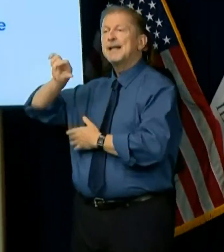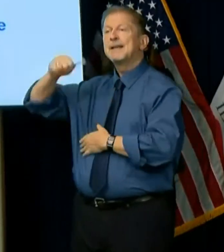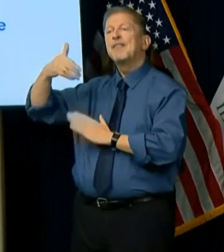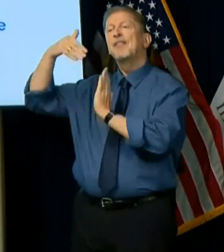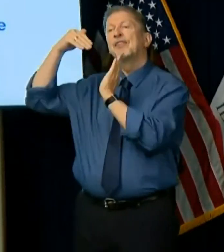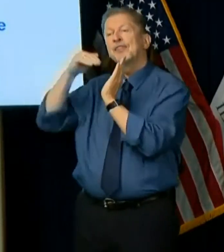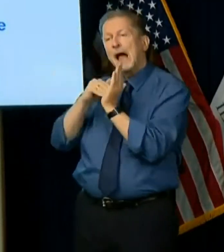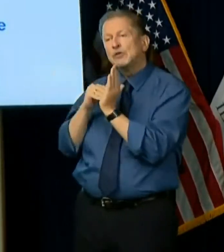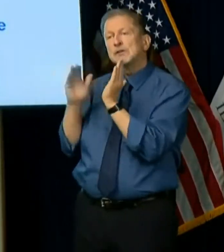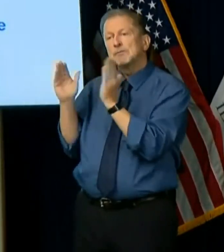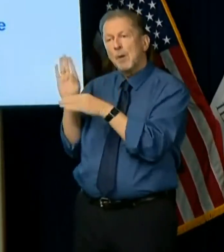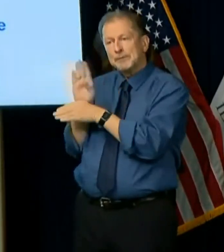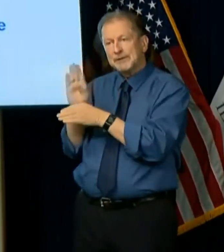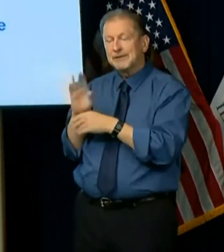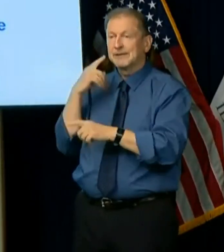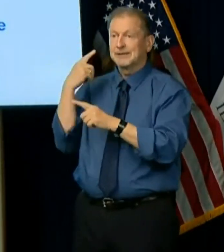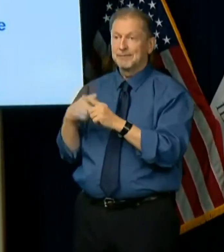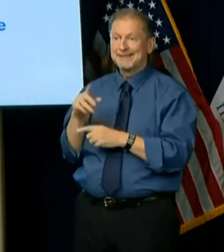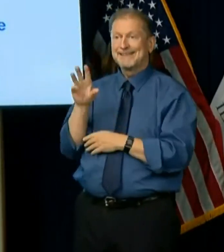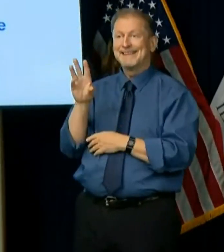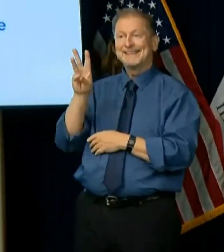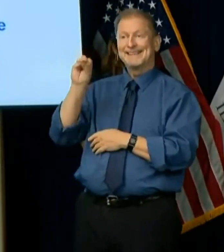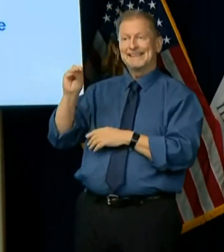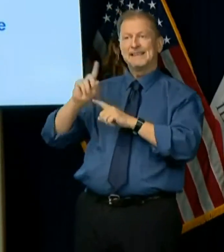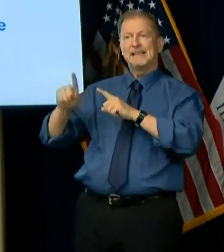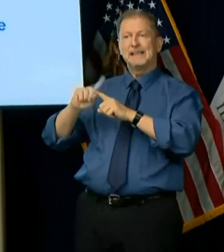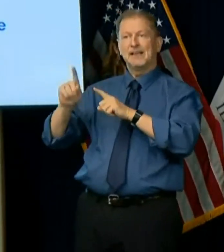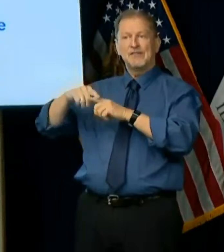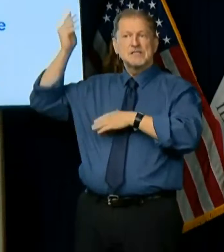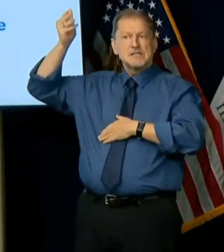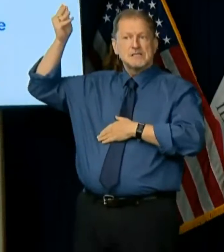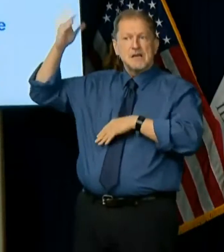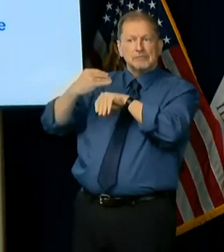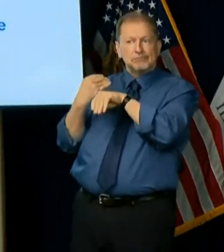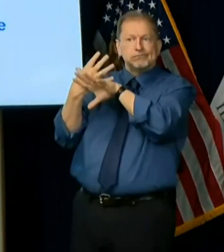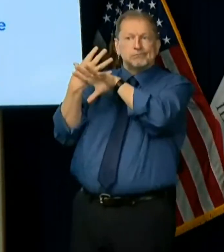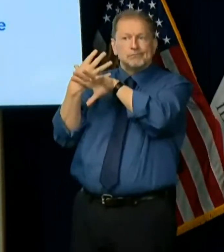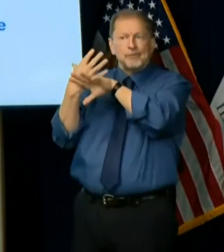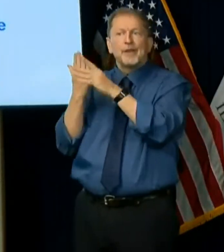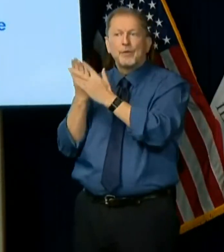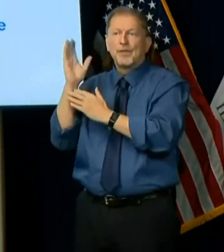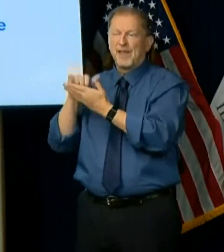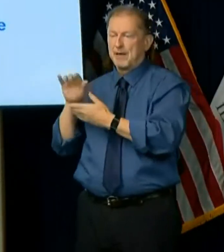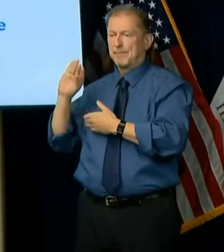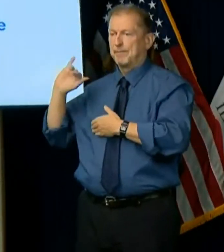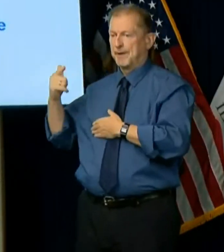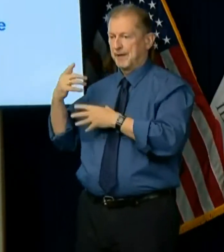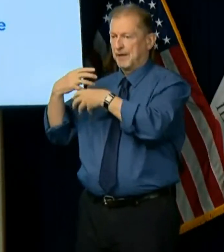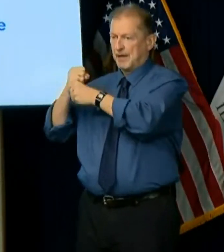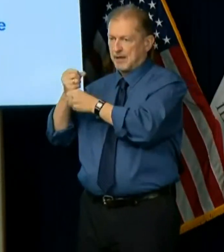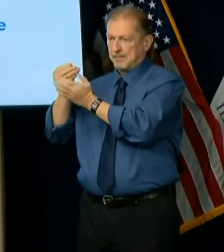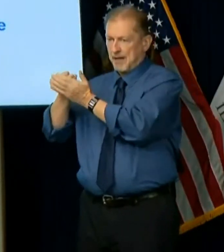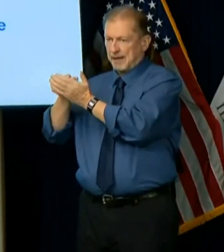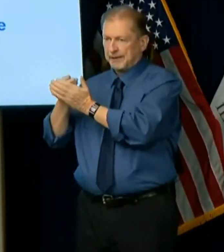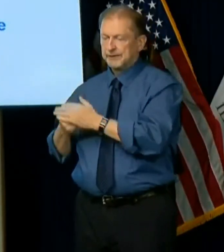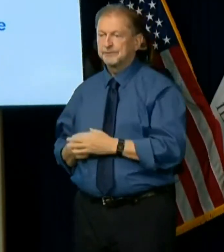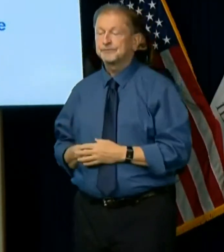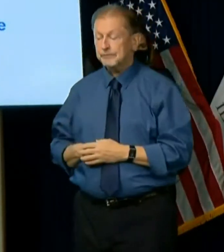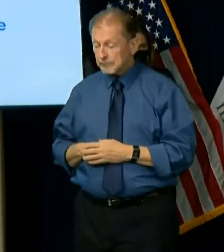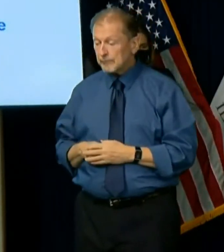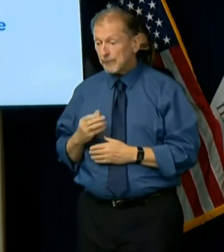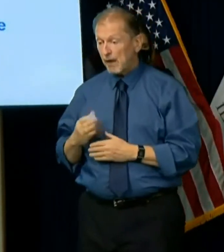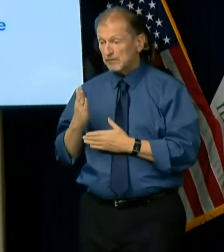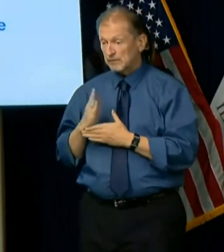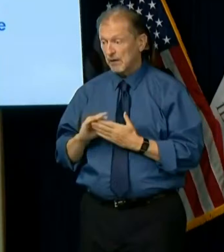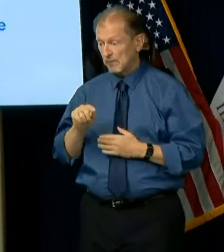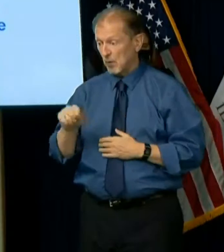with 60 webinars for BIG alone. Part of this has been made doable through the creation of the disproportionately impacted areas,